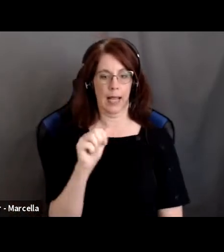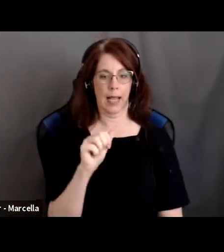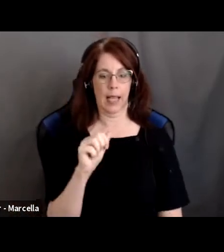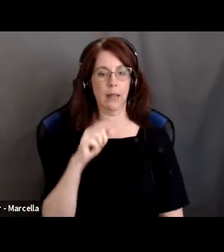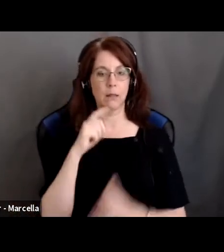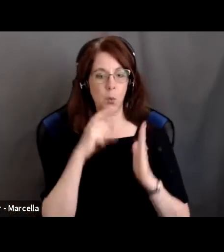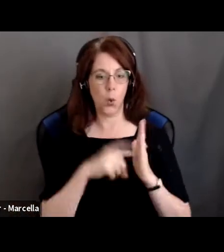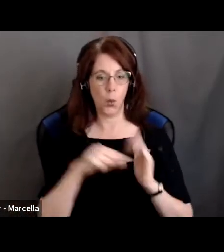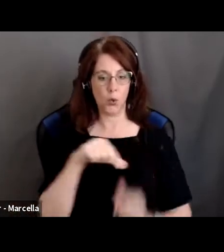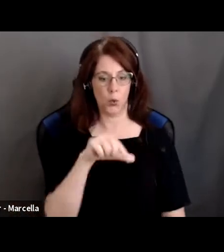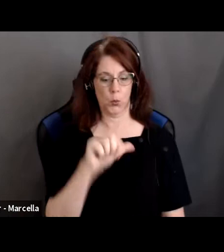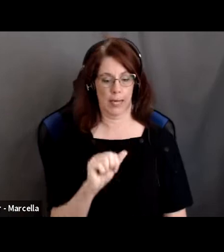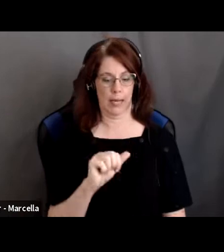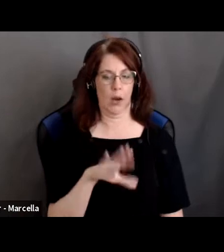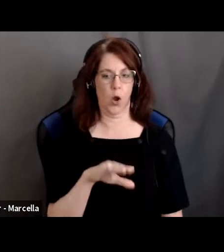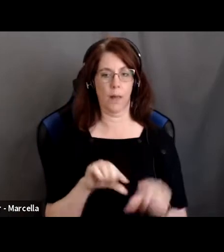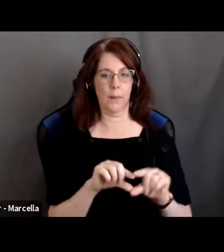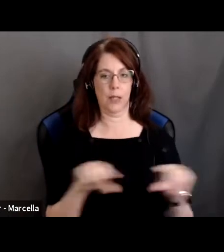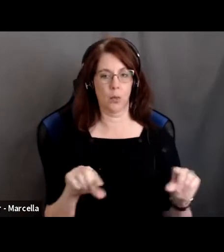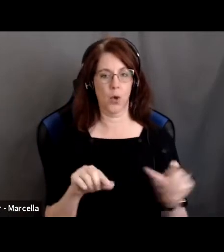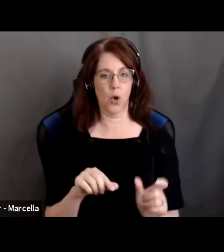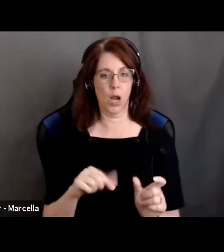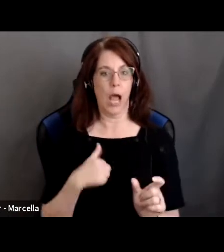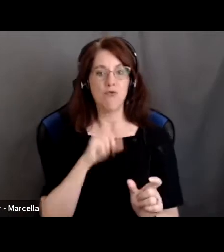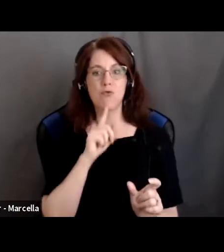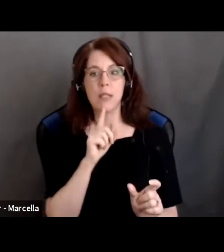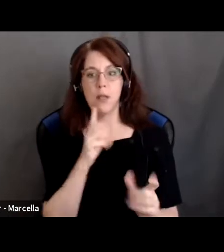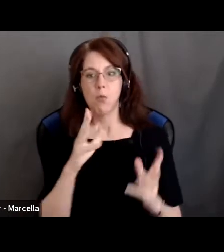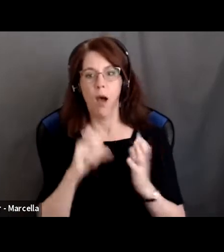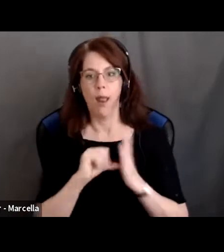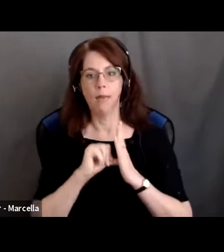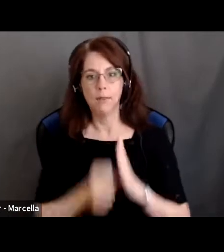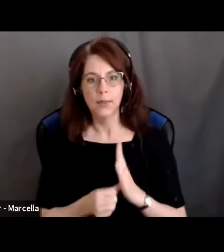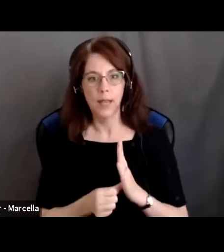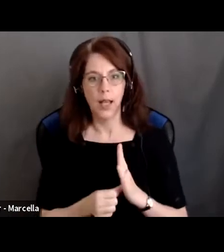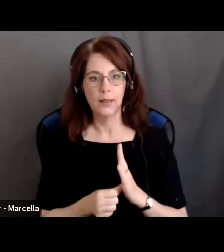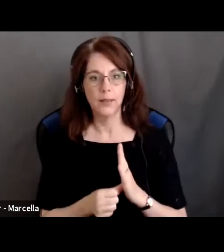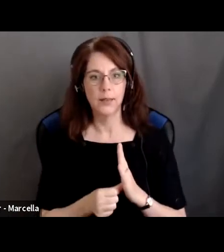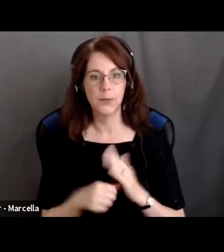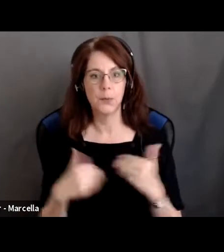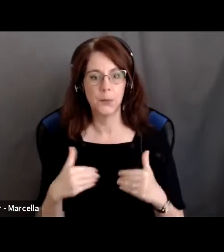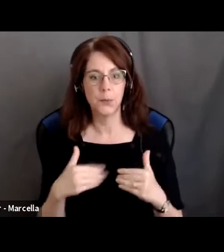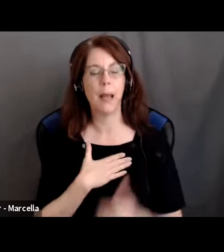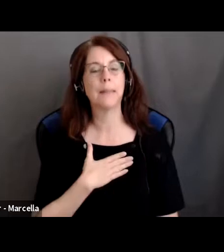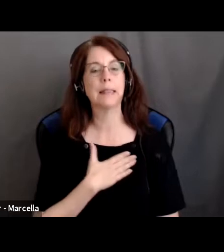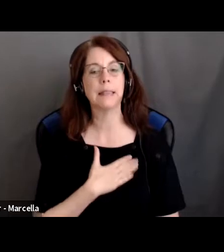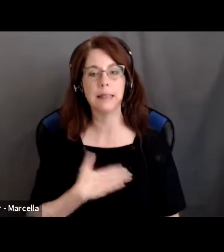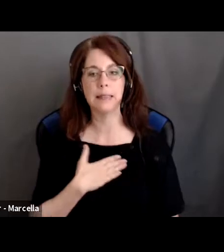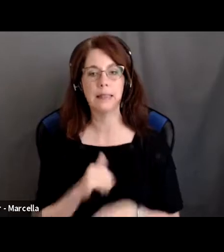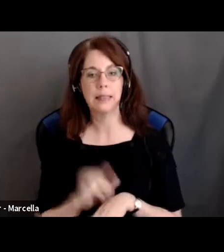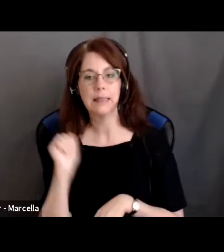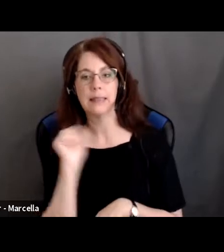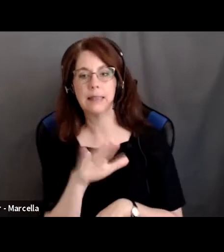Q&A box on the menu bar. Now, I really want to emphasize to you to please submit